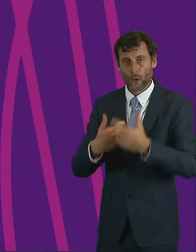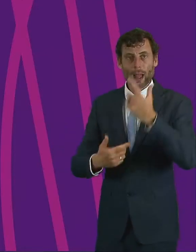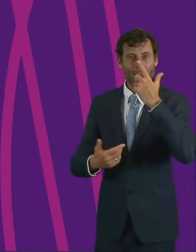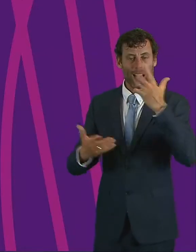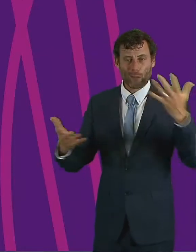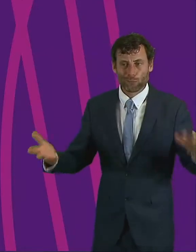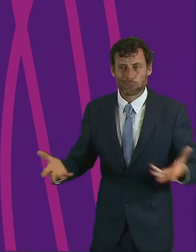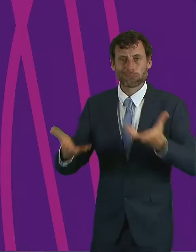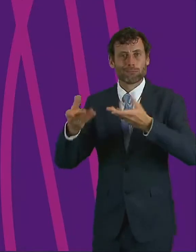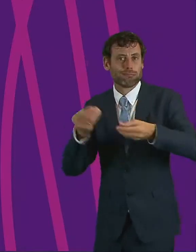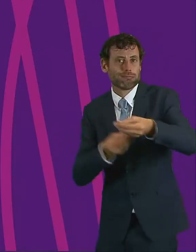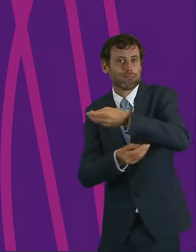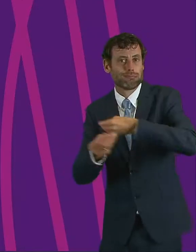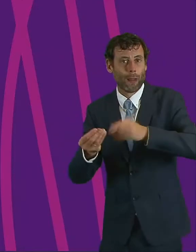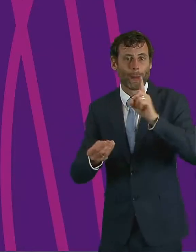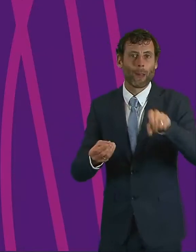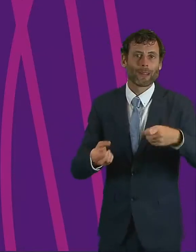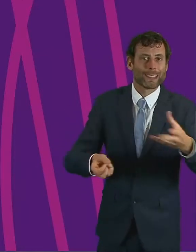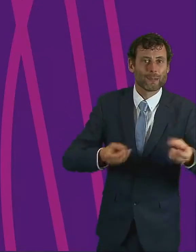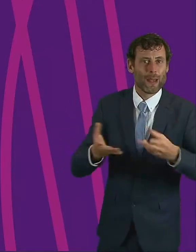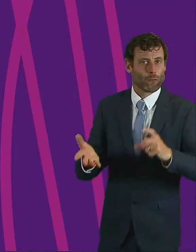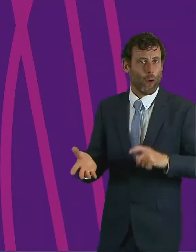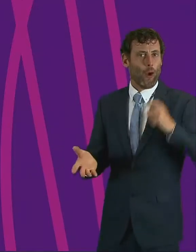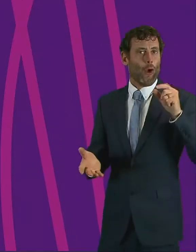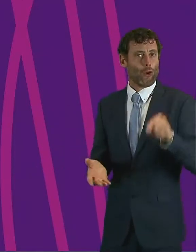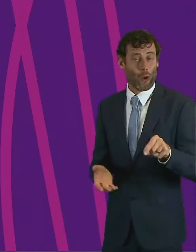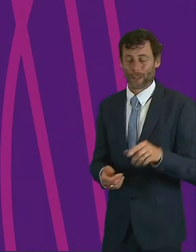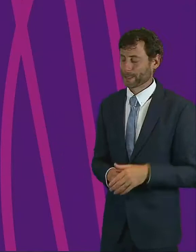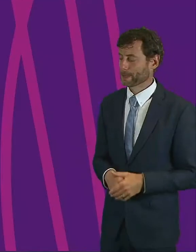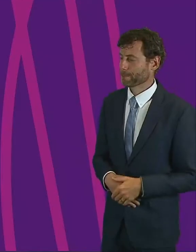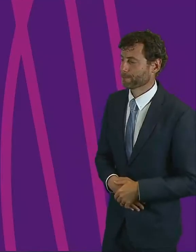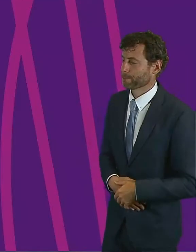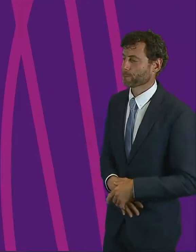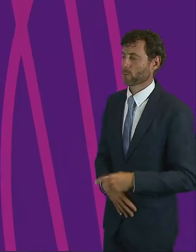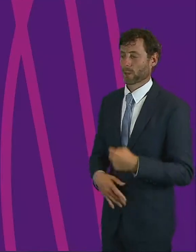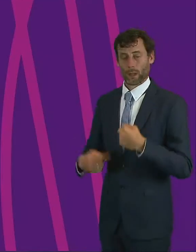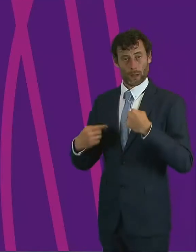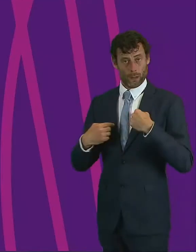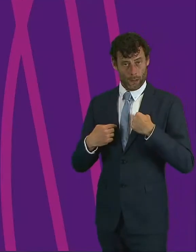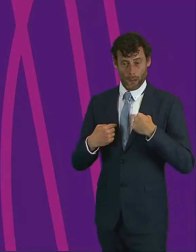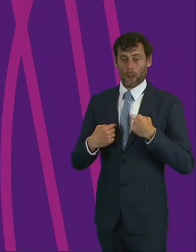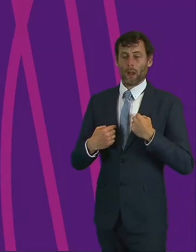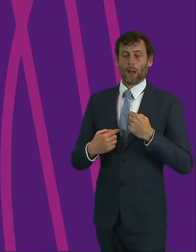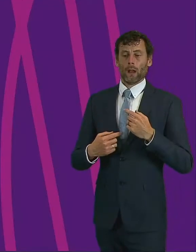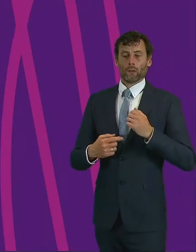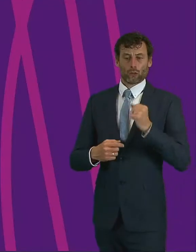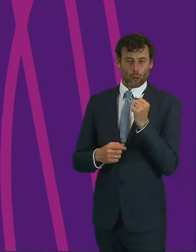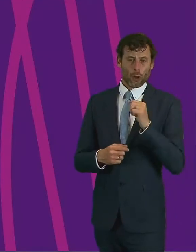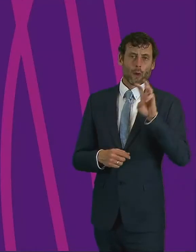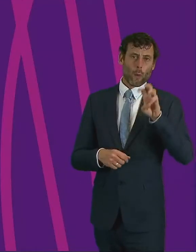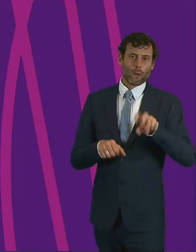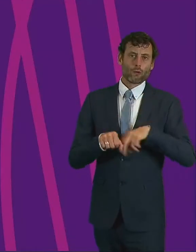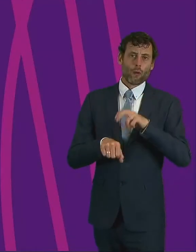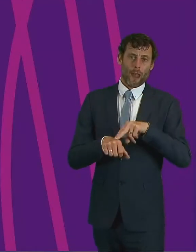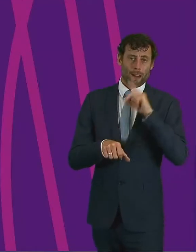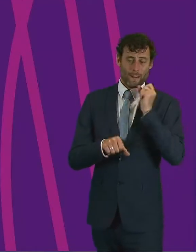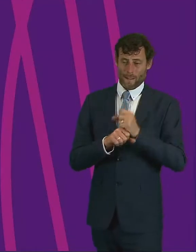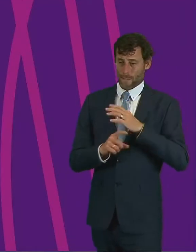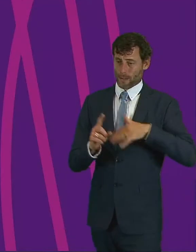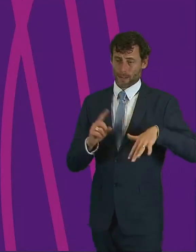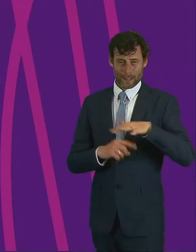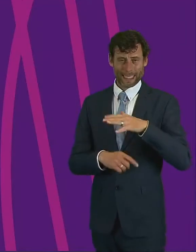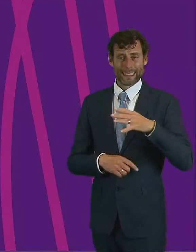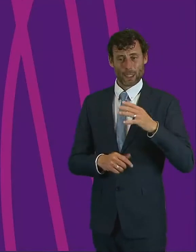a stimulus to support business. The different devolved administrations share similar views on the general funding position and the need